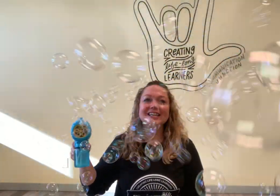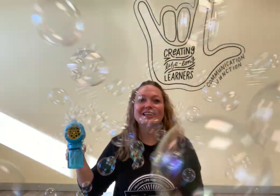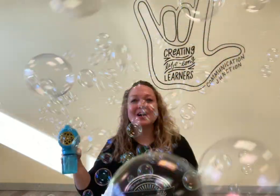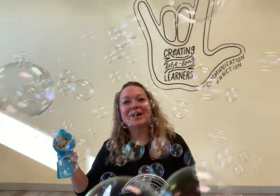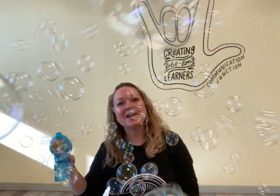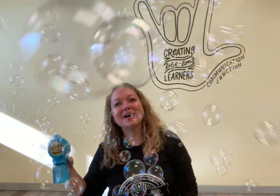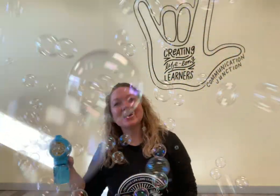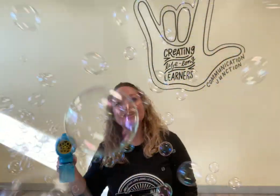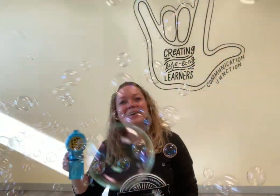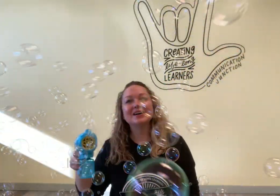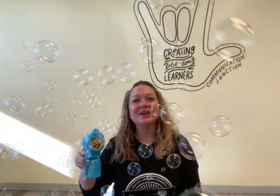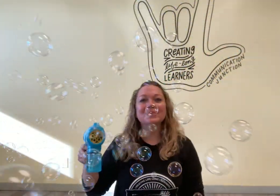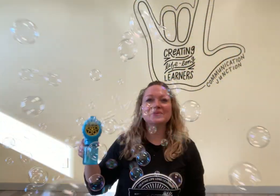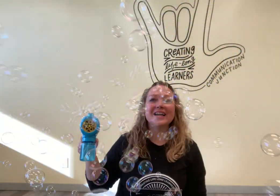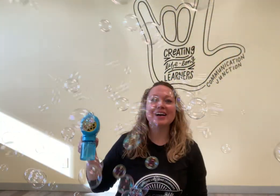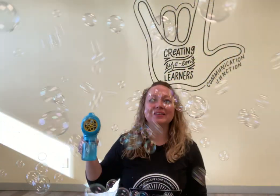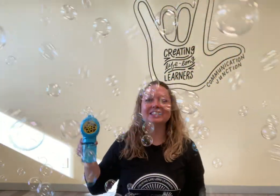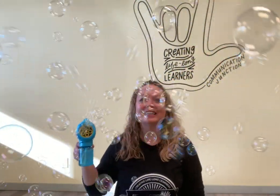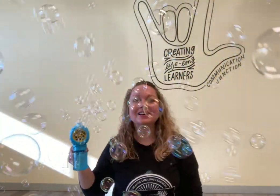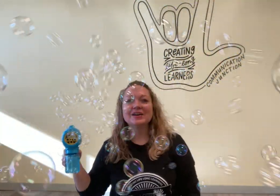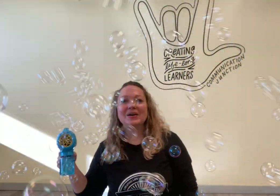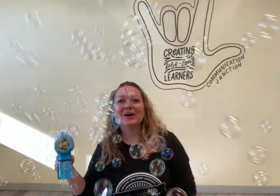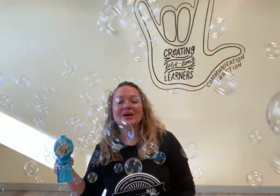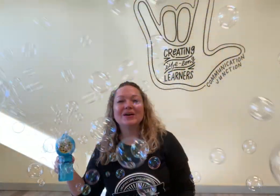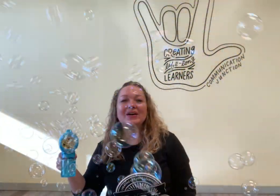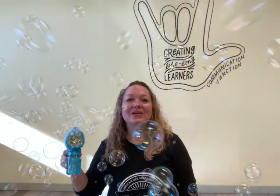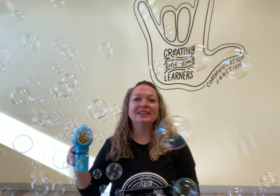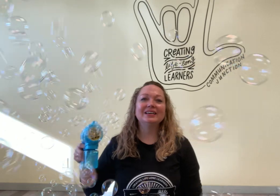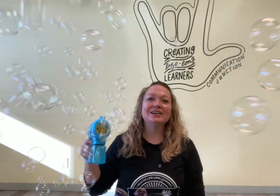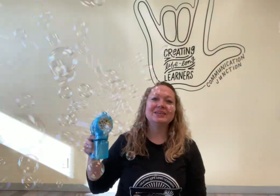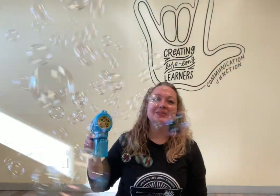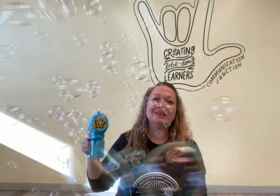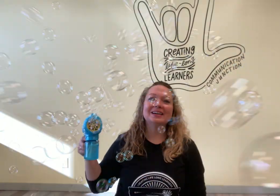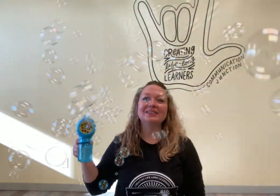floating all around, all around.